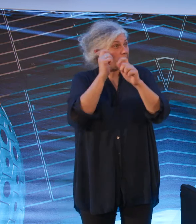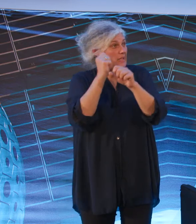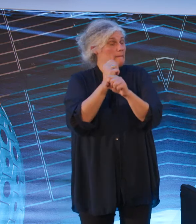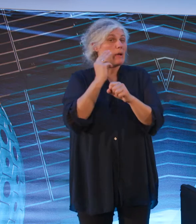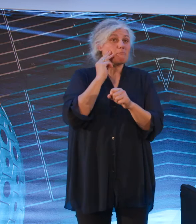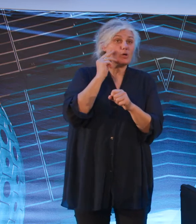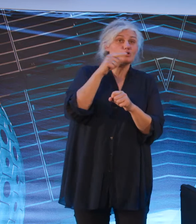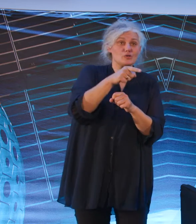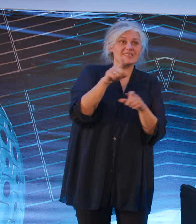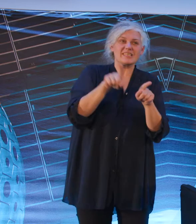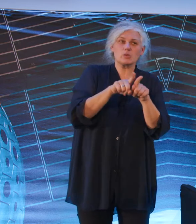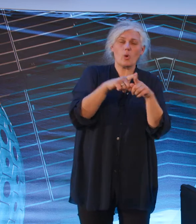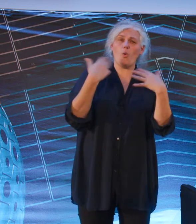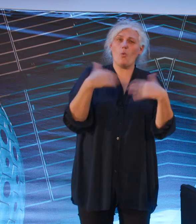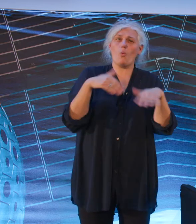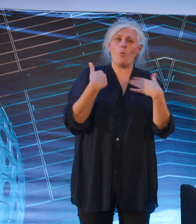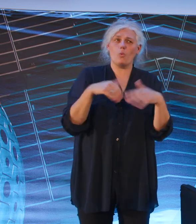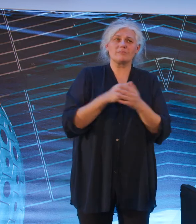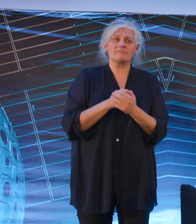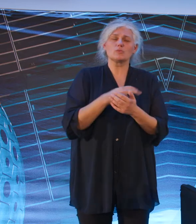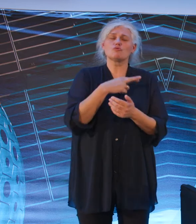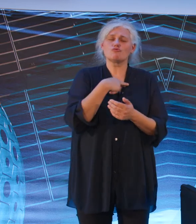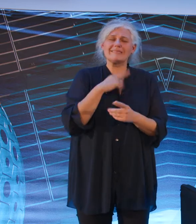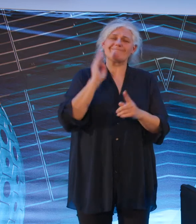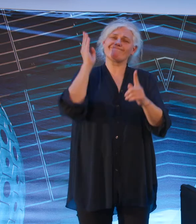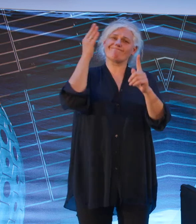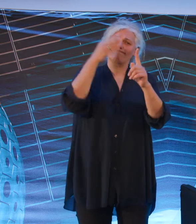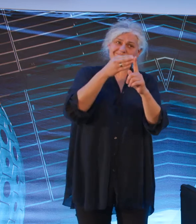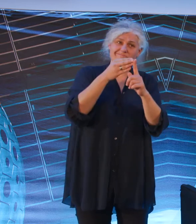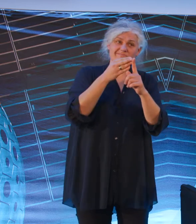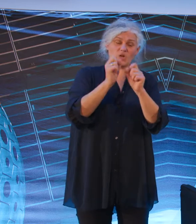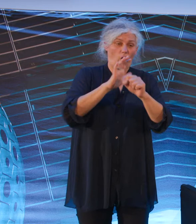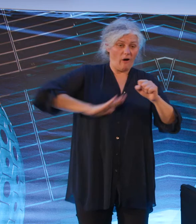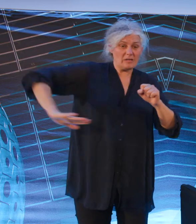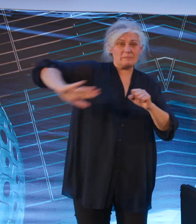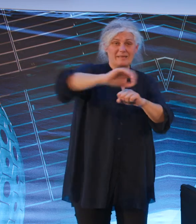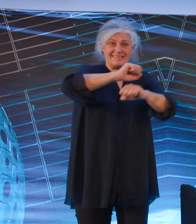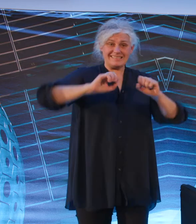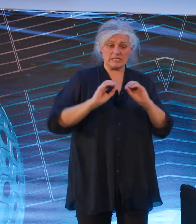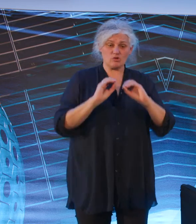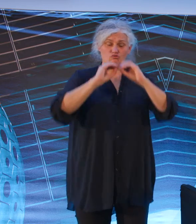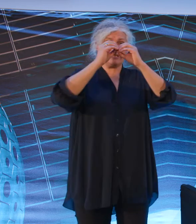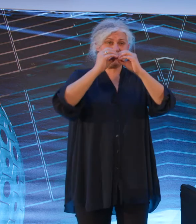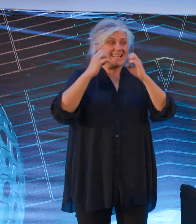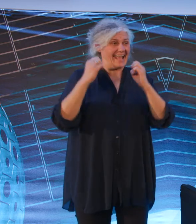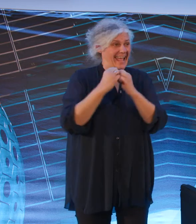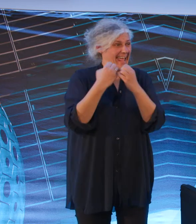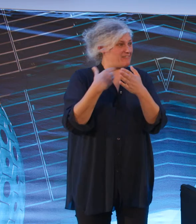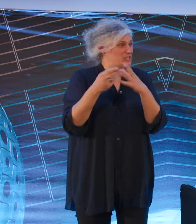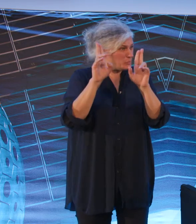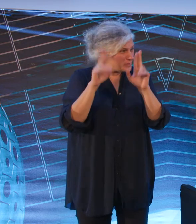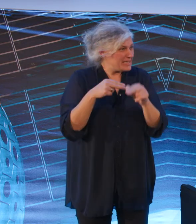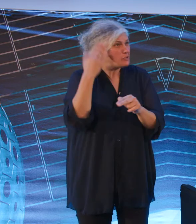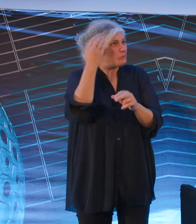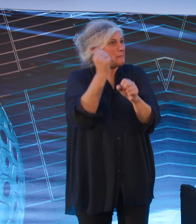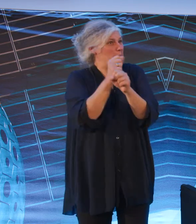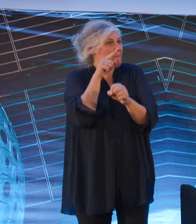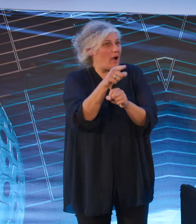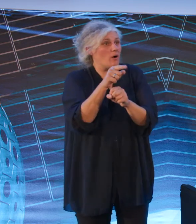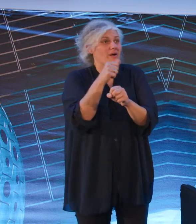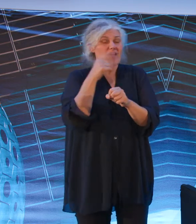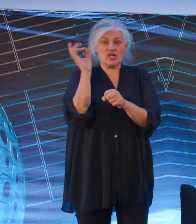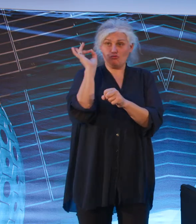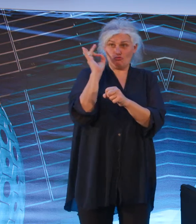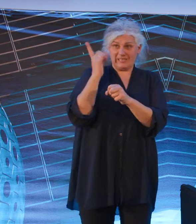minute details was honestly hard to comprehend at first. The whole space has been designed to include everything we could have dreamed of, right down to the